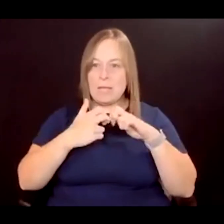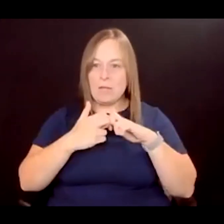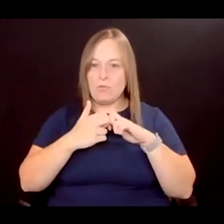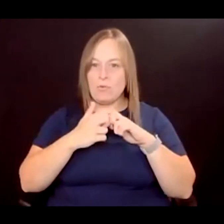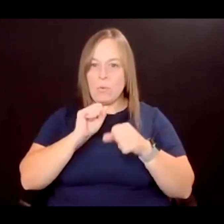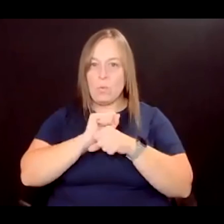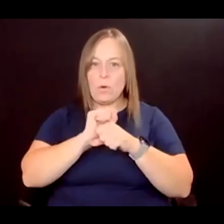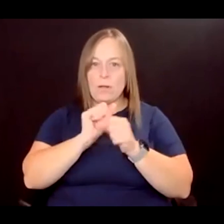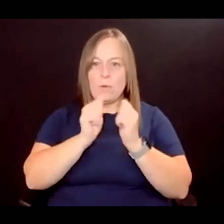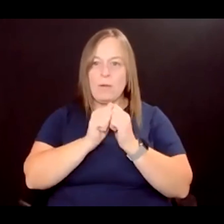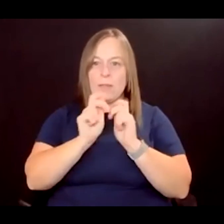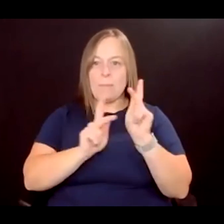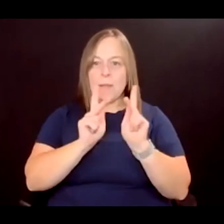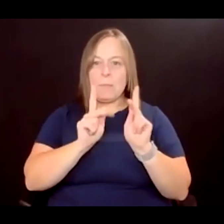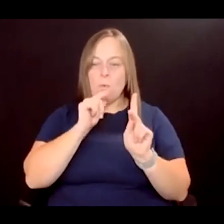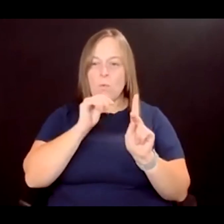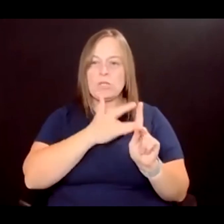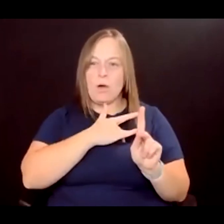is listed,